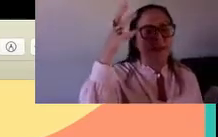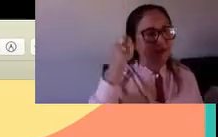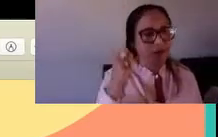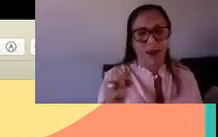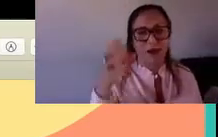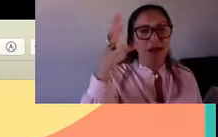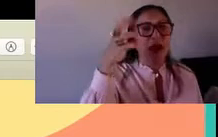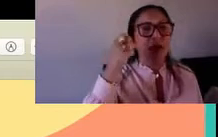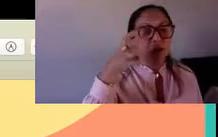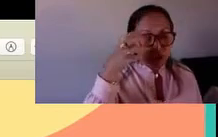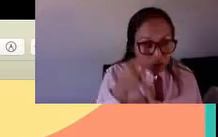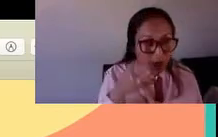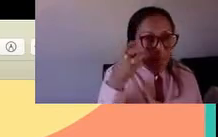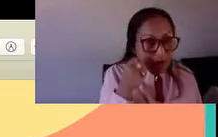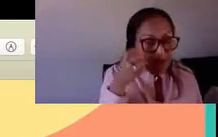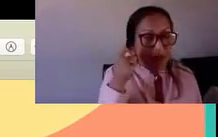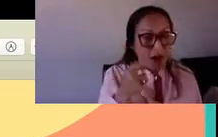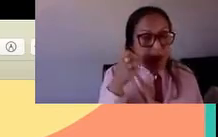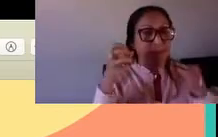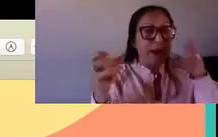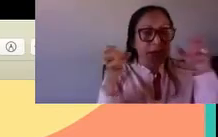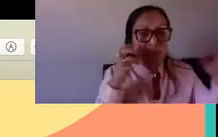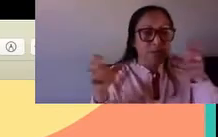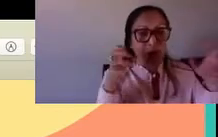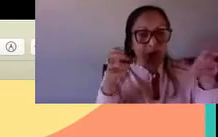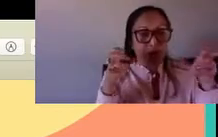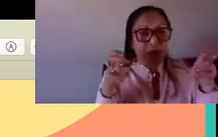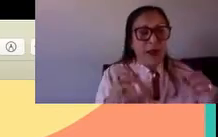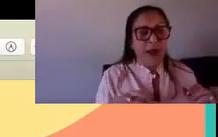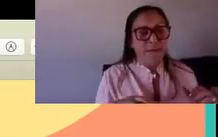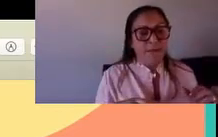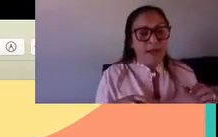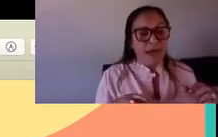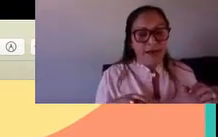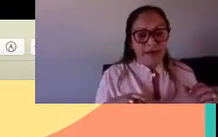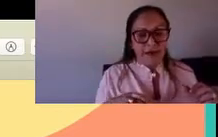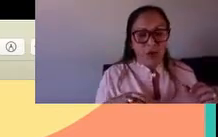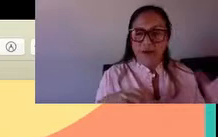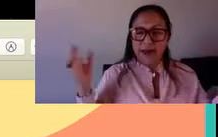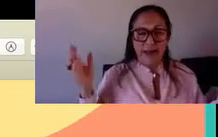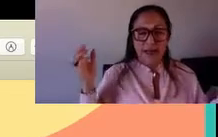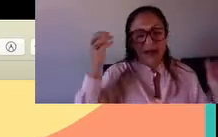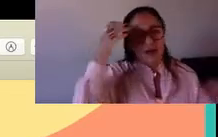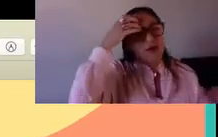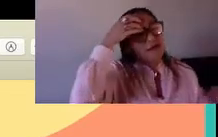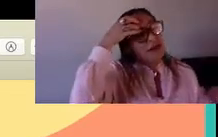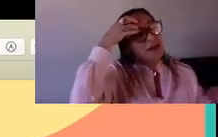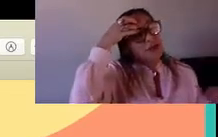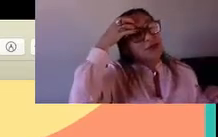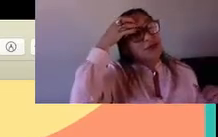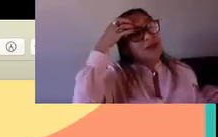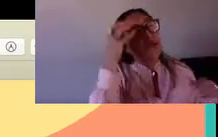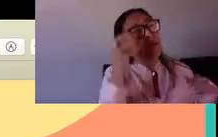I gave her a bottle, I would show her milk right by the milk bottle. And one day I noticed, like,